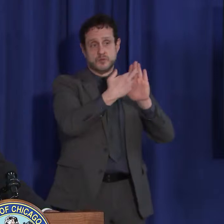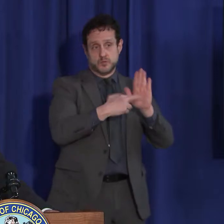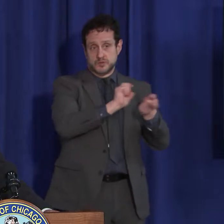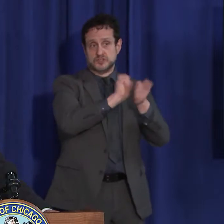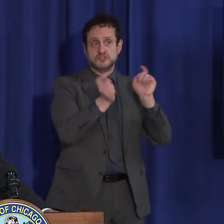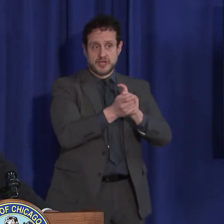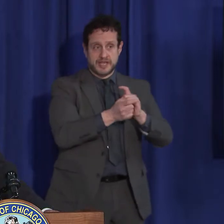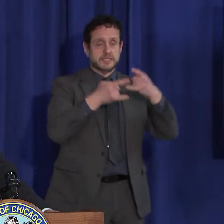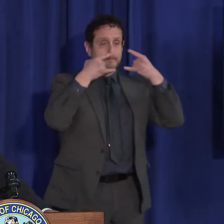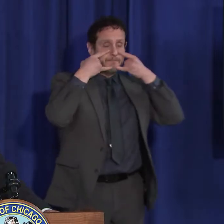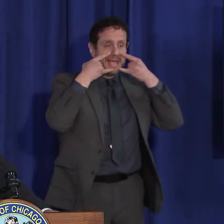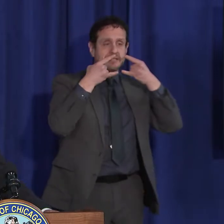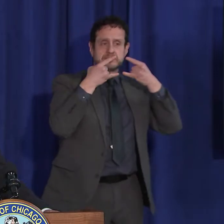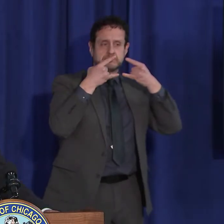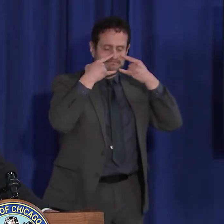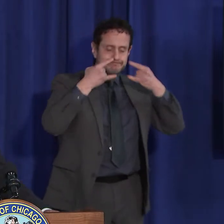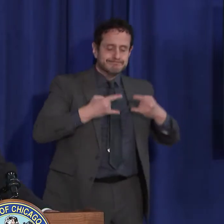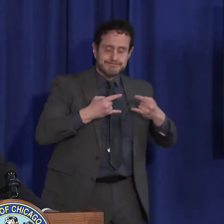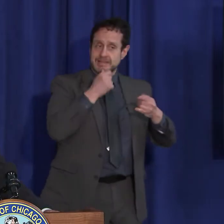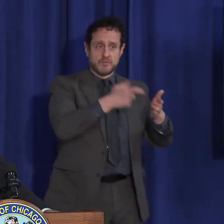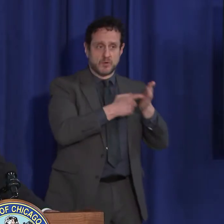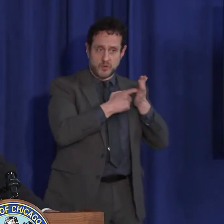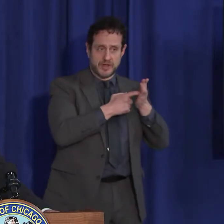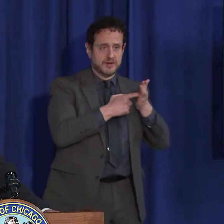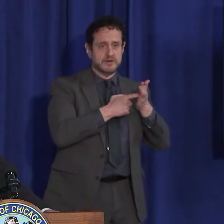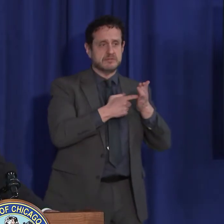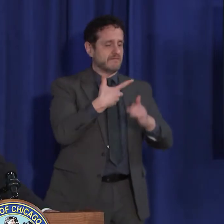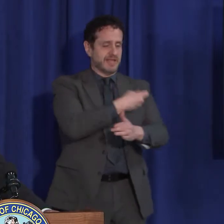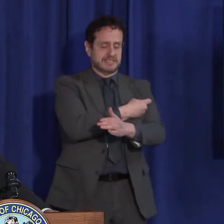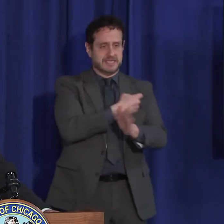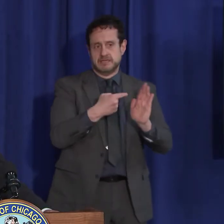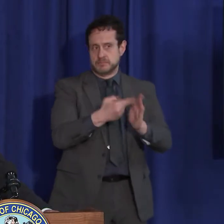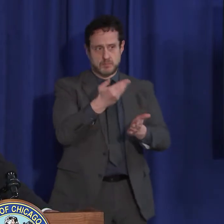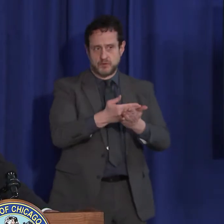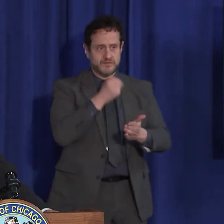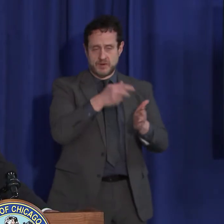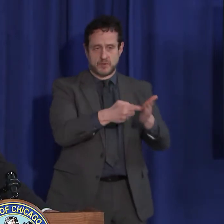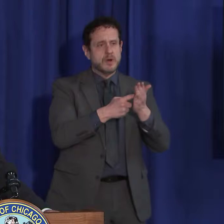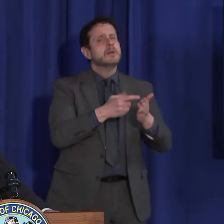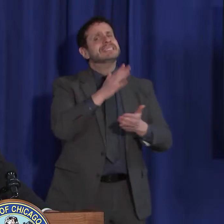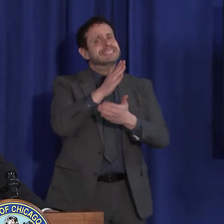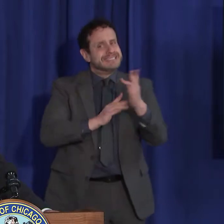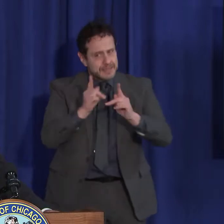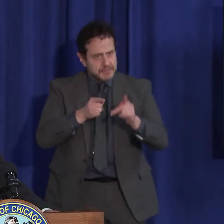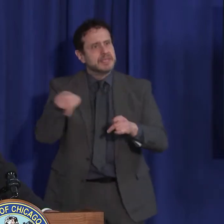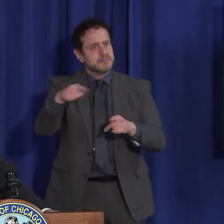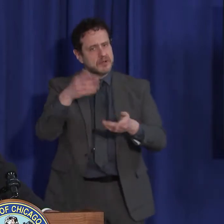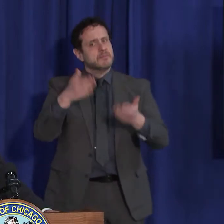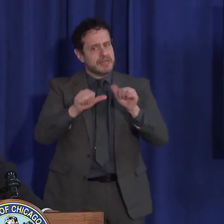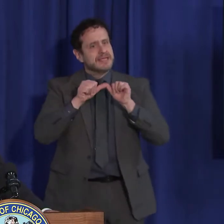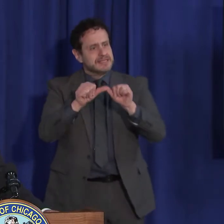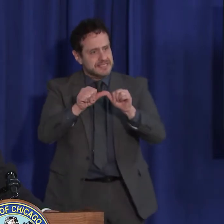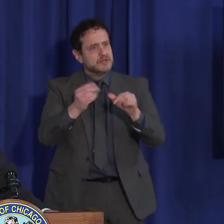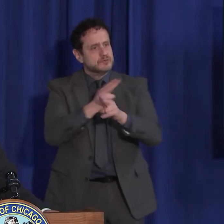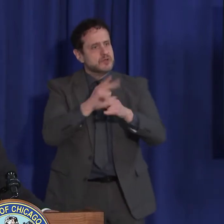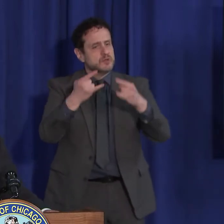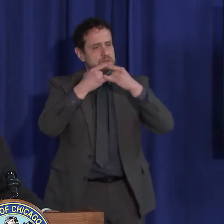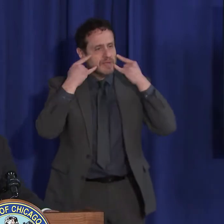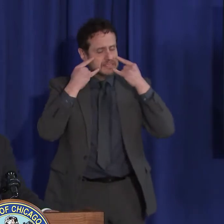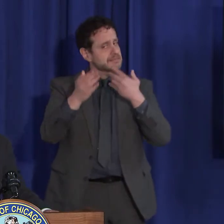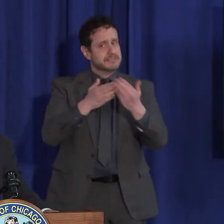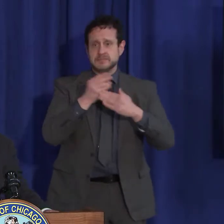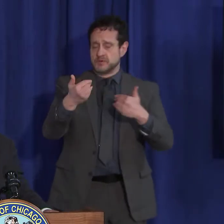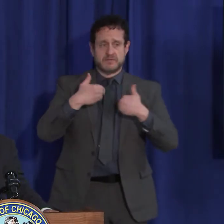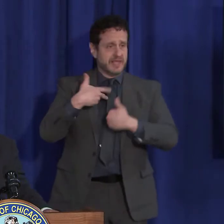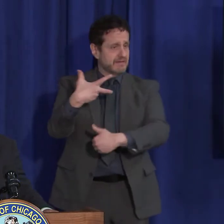many residents may continue to wear masks in public spaces for a variety of reasons, even if they are vaccinated